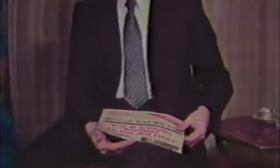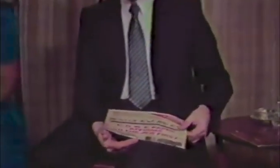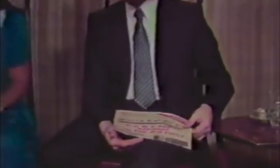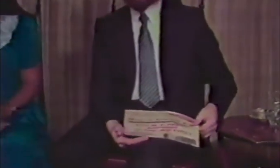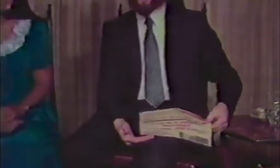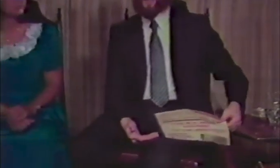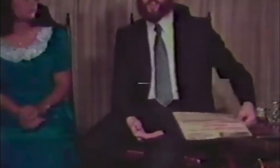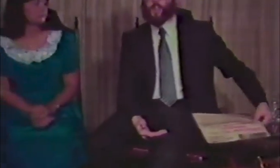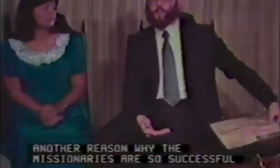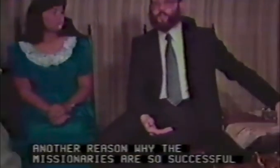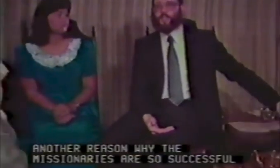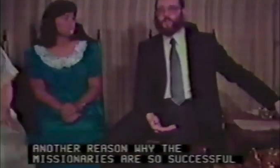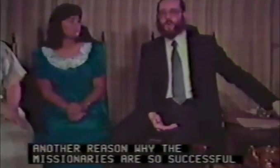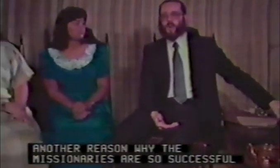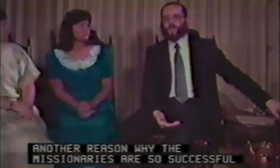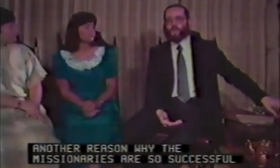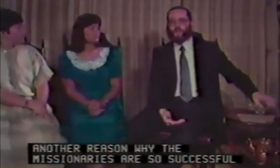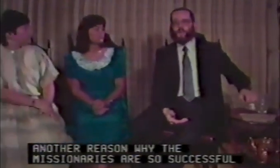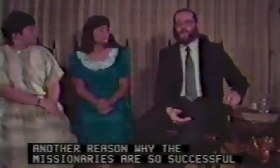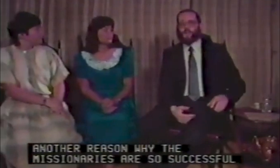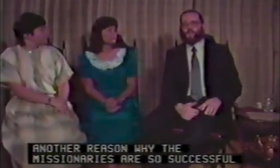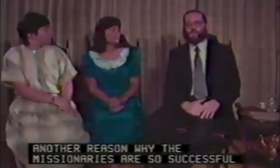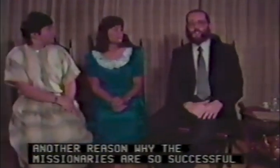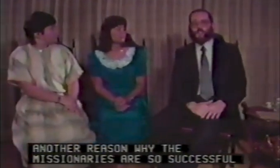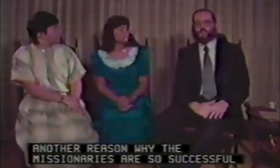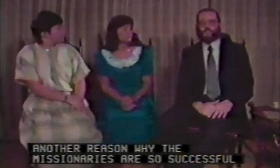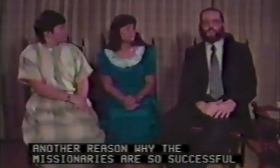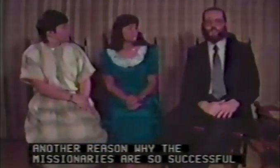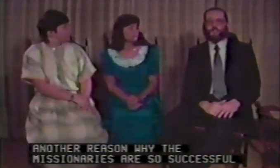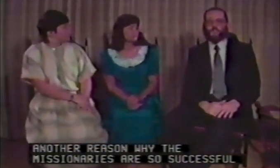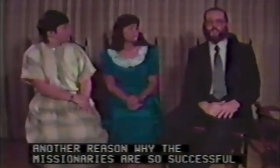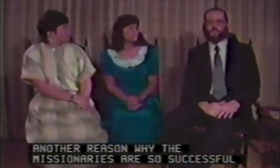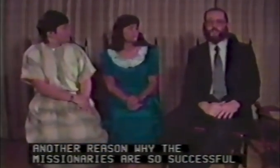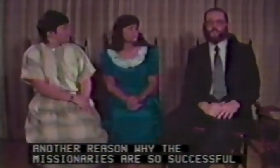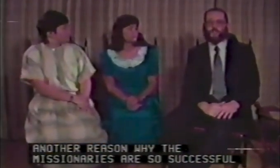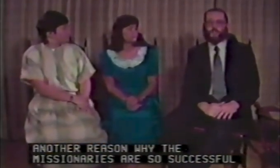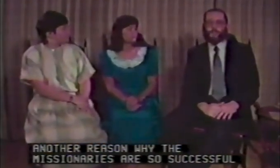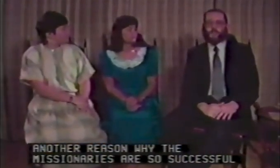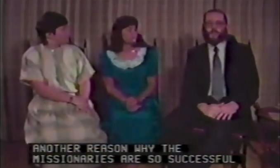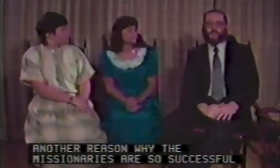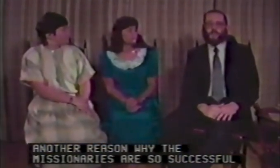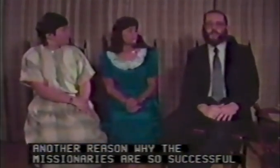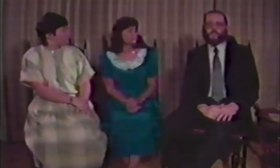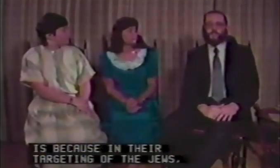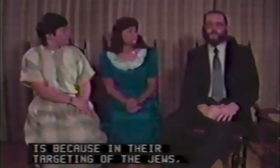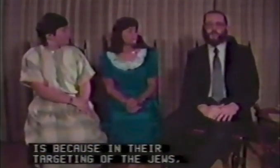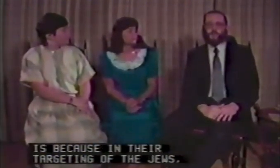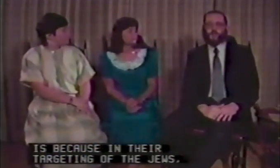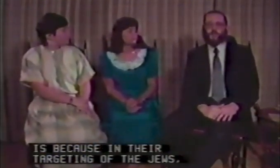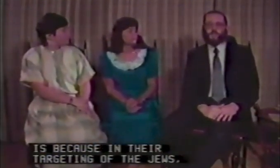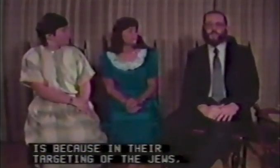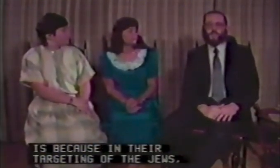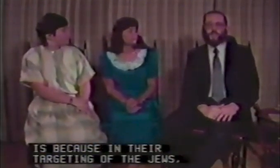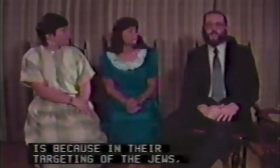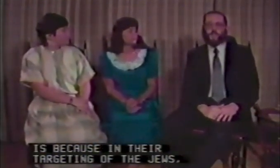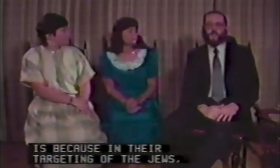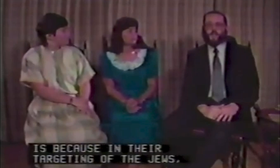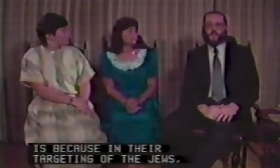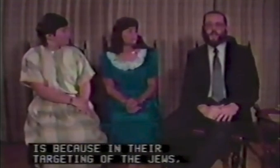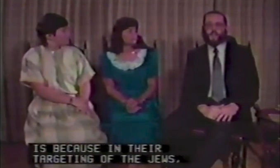Another reason why the missionaries are so successful is because in their targeting